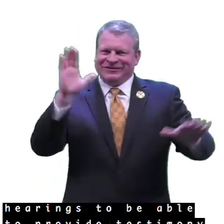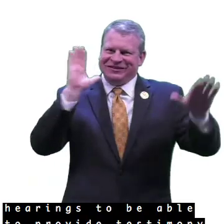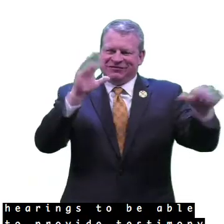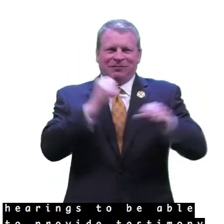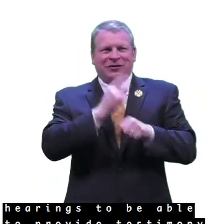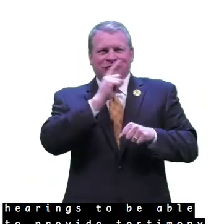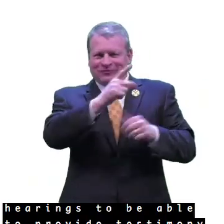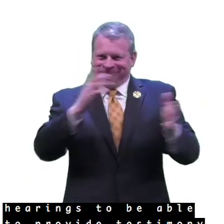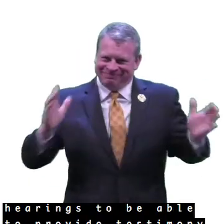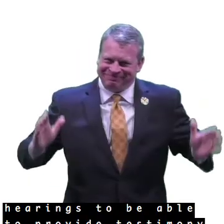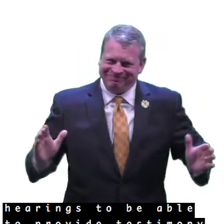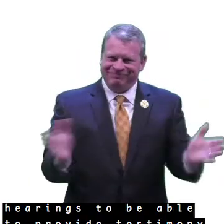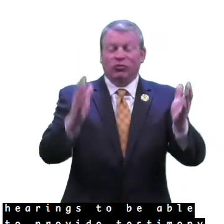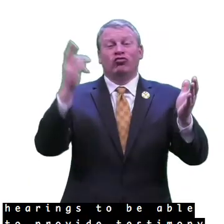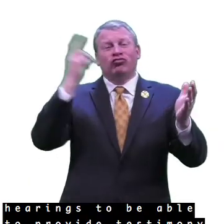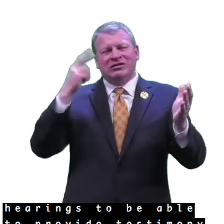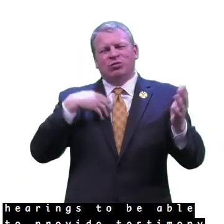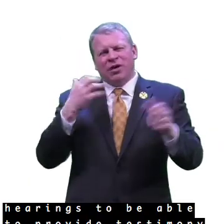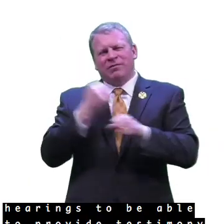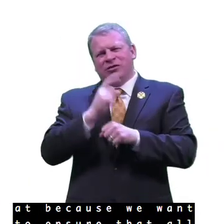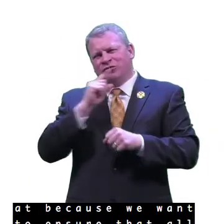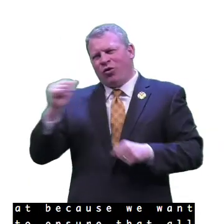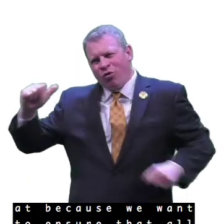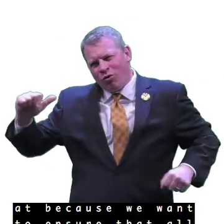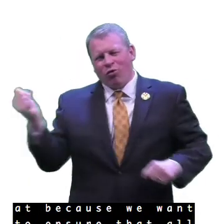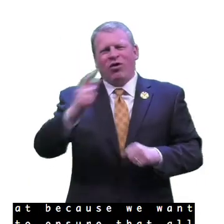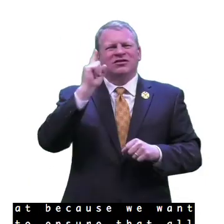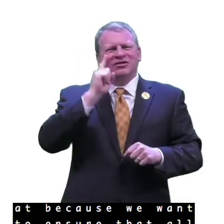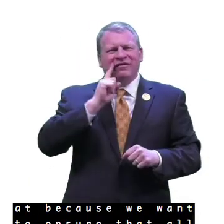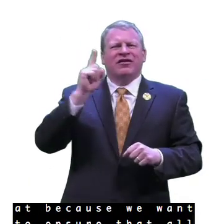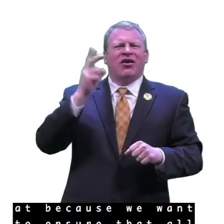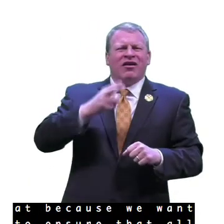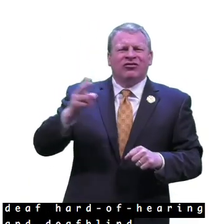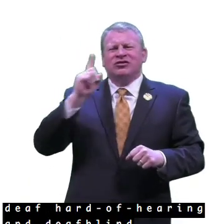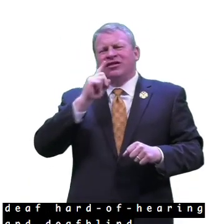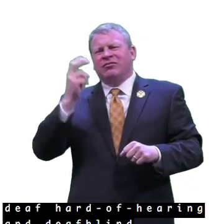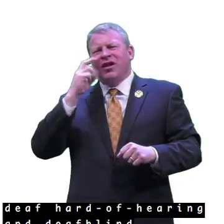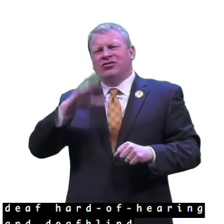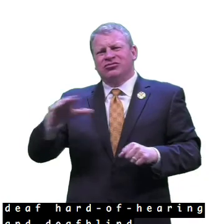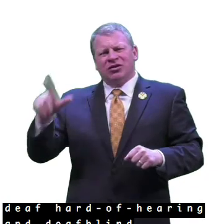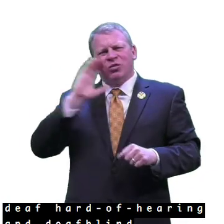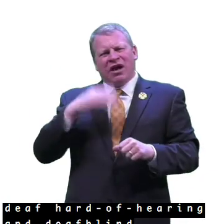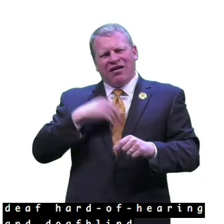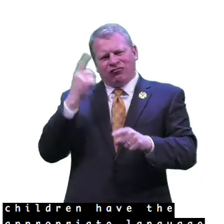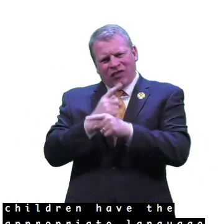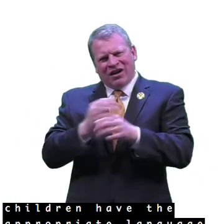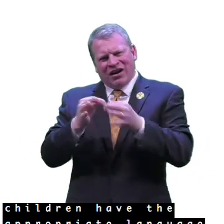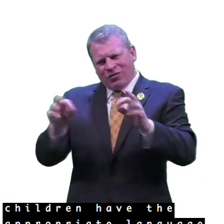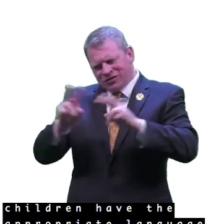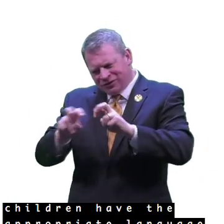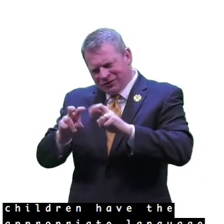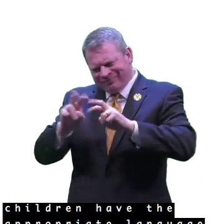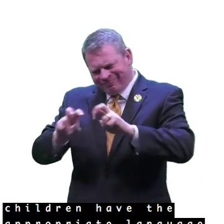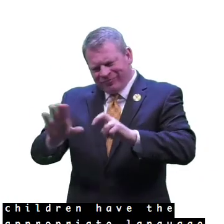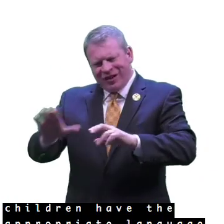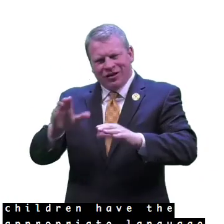any hearings to be able to provide testimony at, because we want to ensure that all deaf, hard of hearing, and deaf-blind children have the appropriate